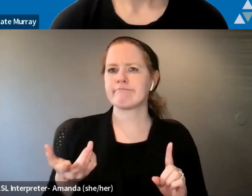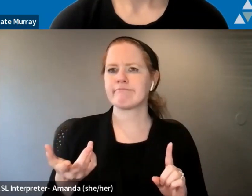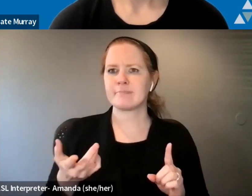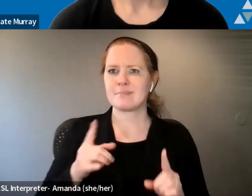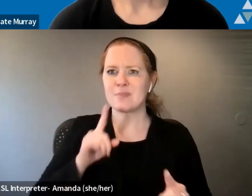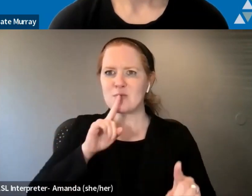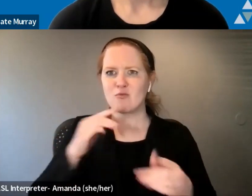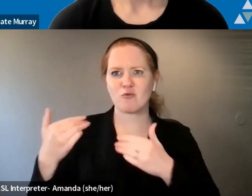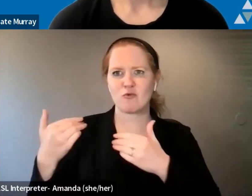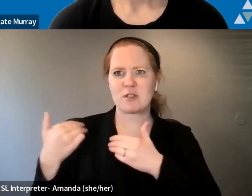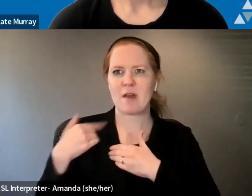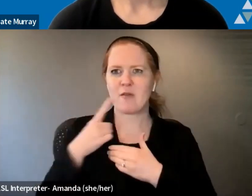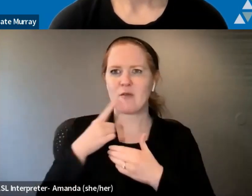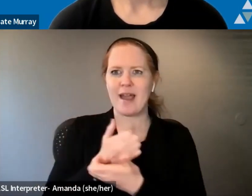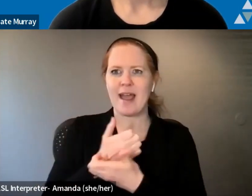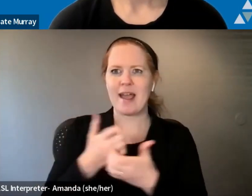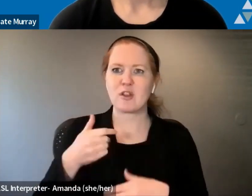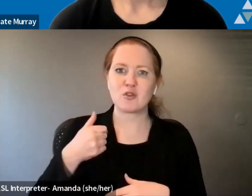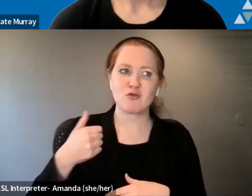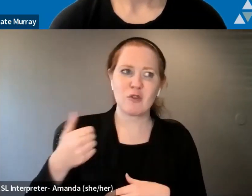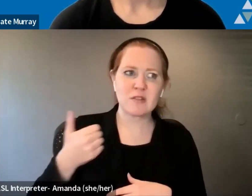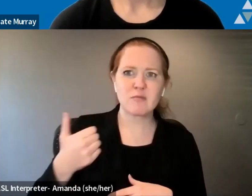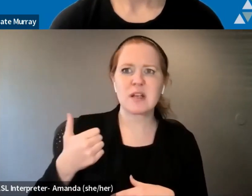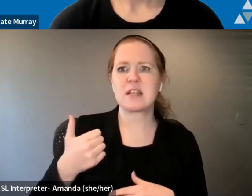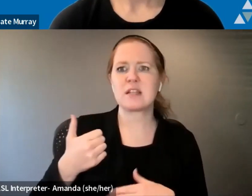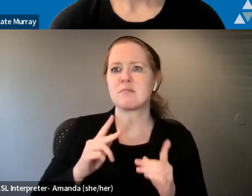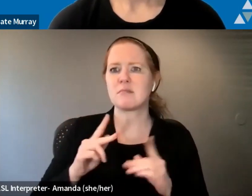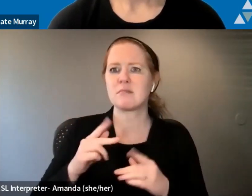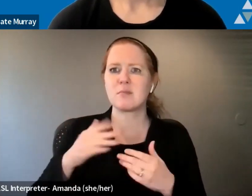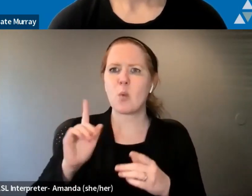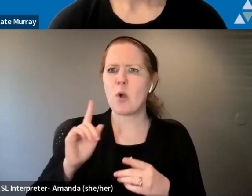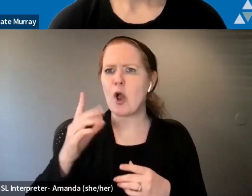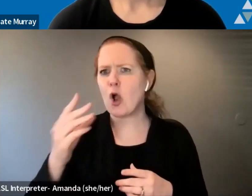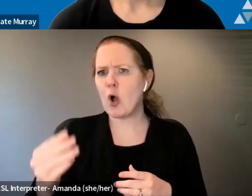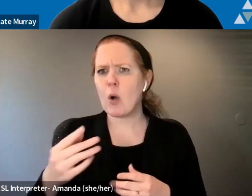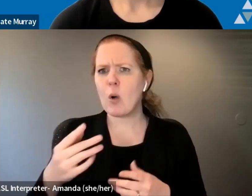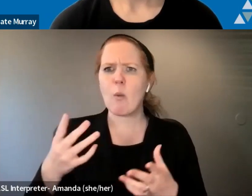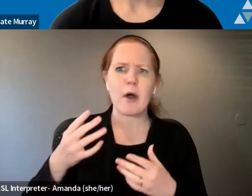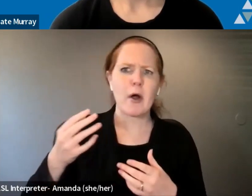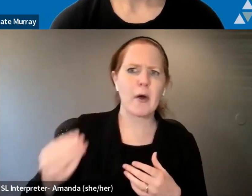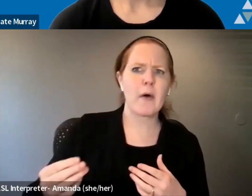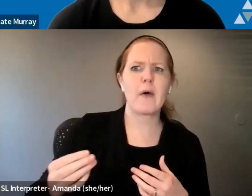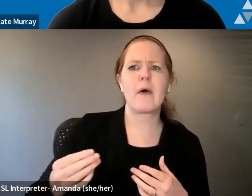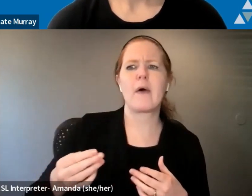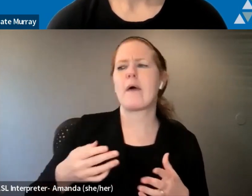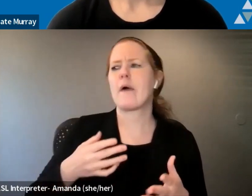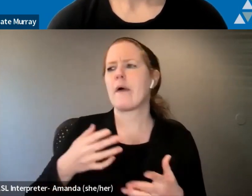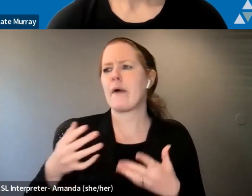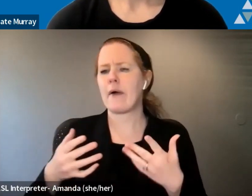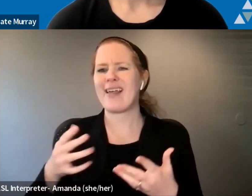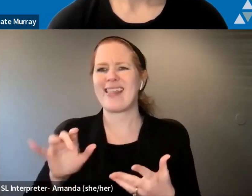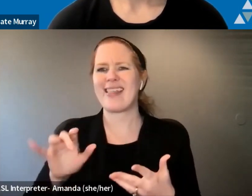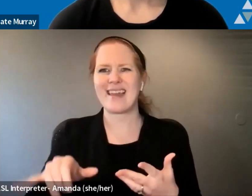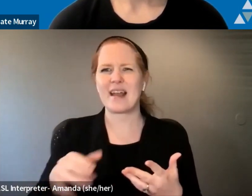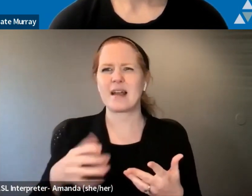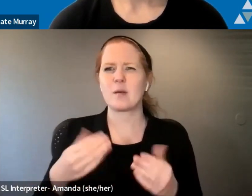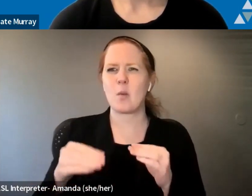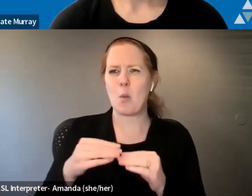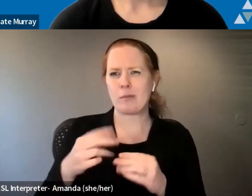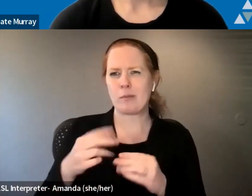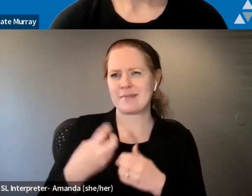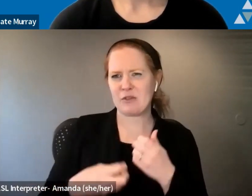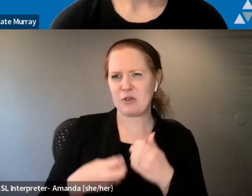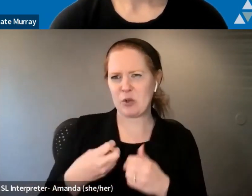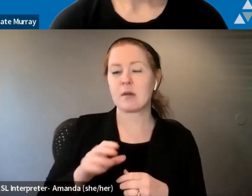responsible for everything, for transportation, for getting people to what they want. And in that case, it would be more difficult